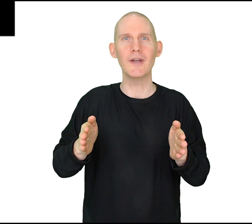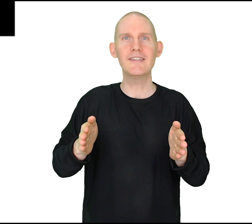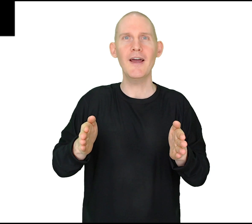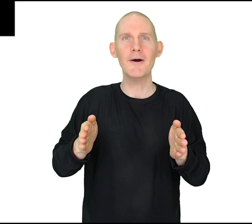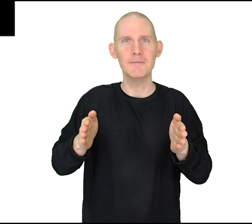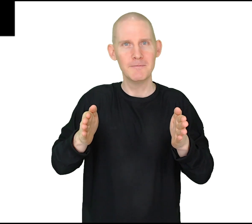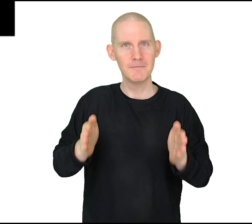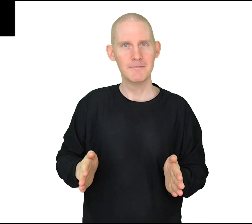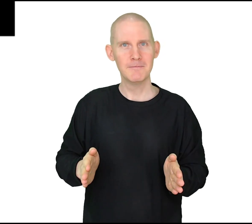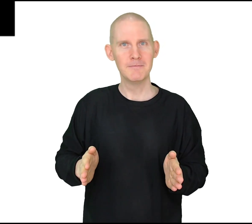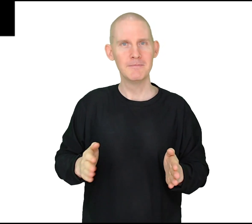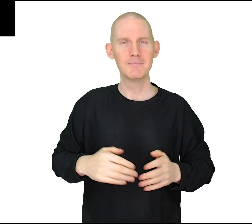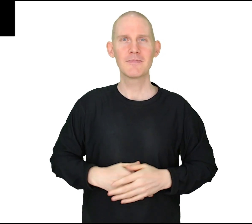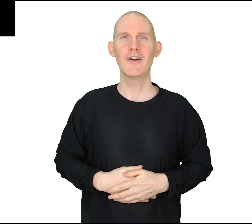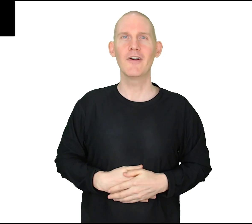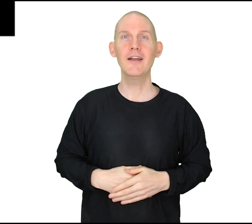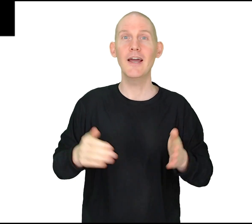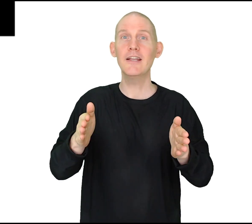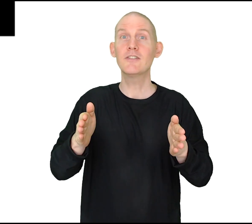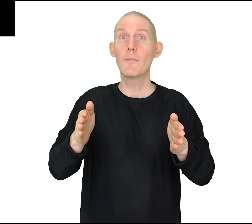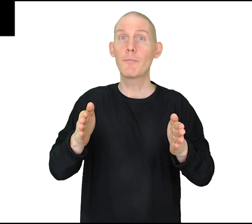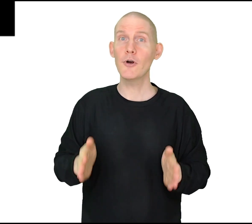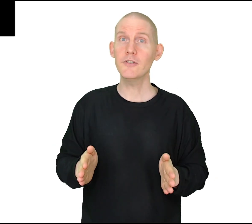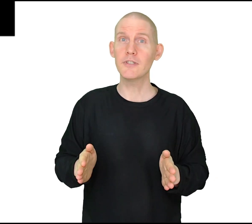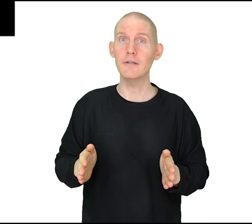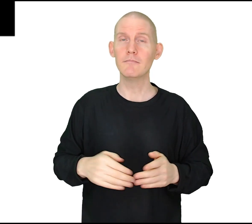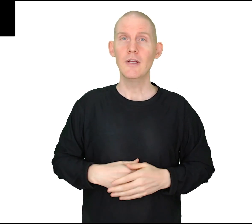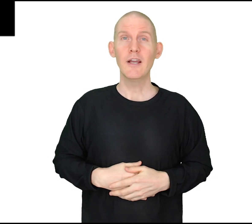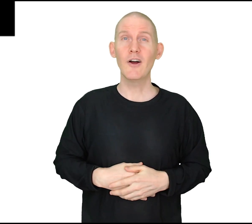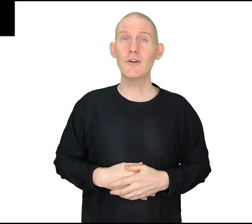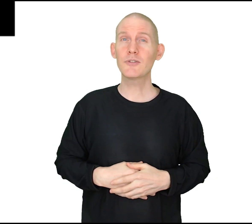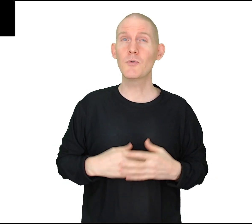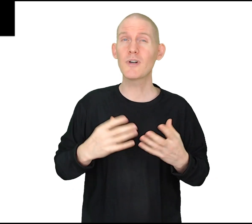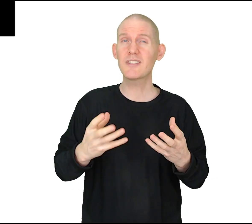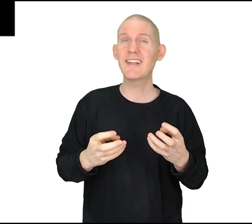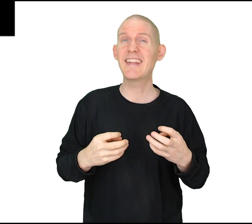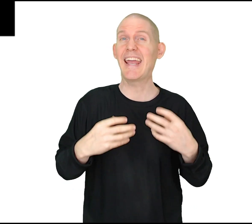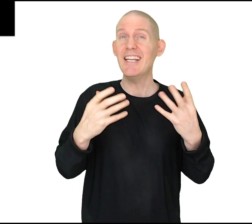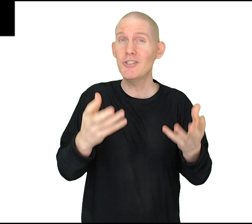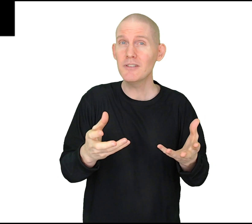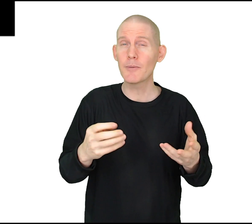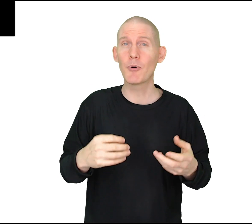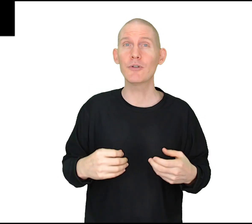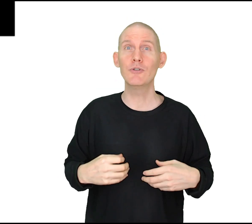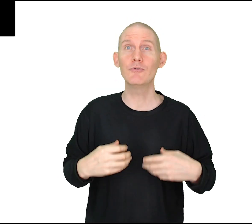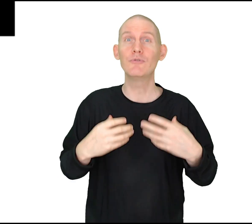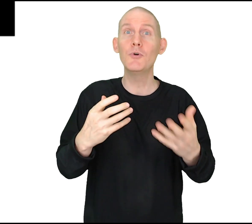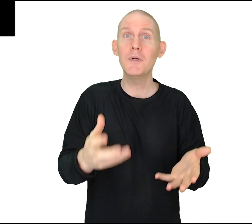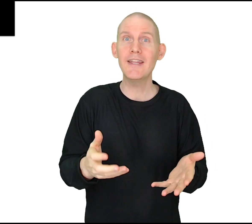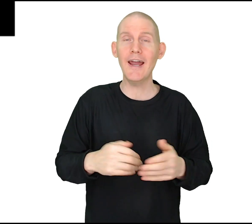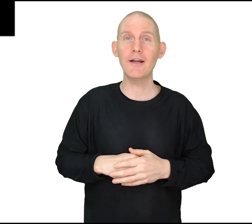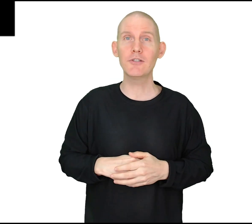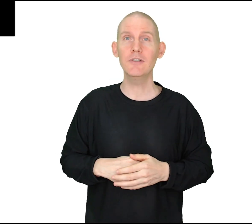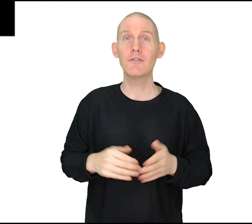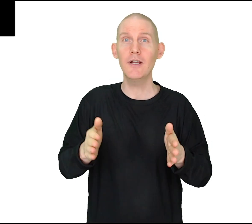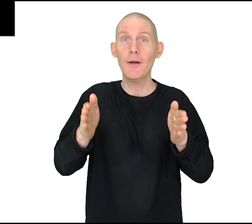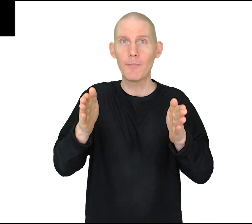down. All right, that is person. It also works like the agent, the person who's doing the action, right?